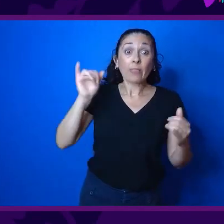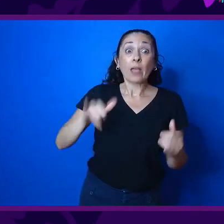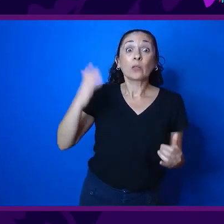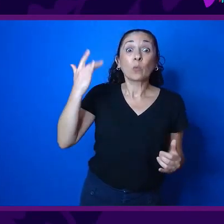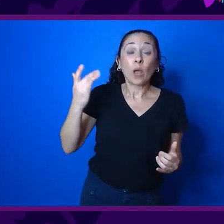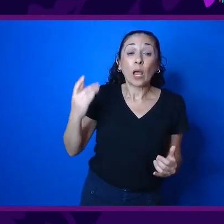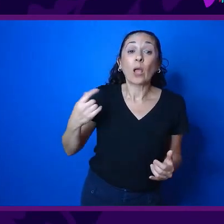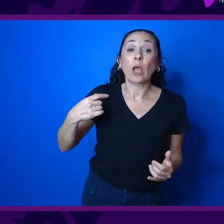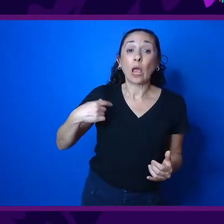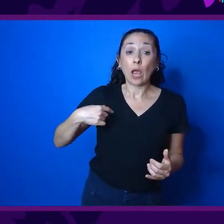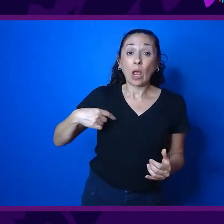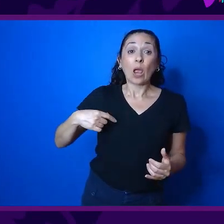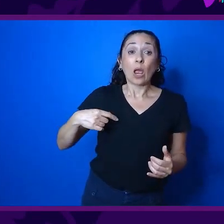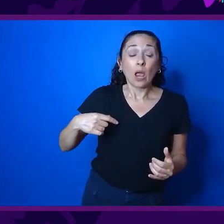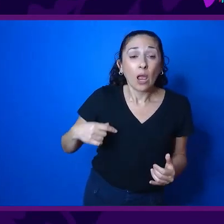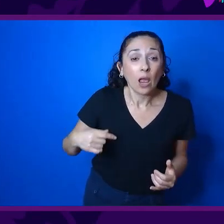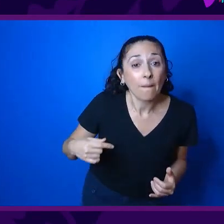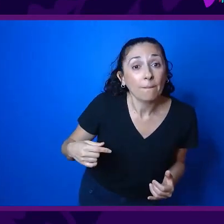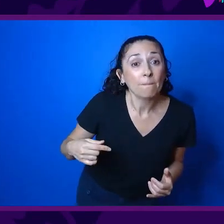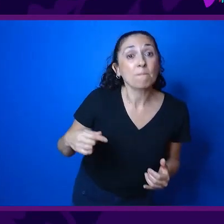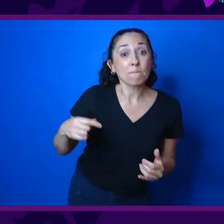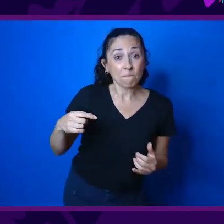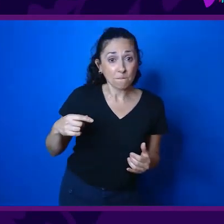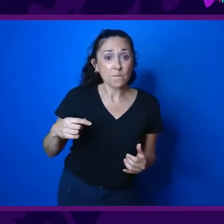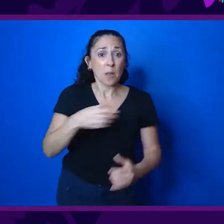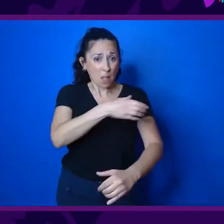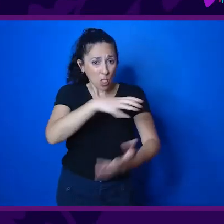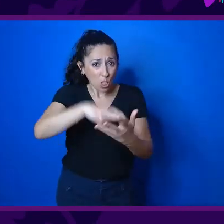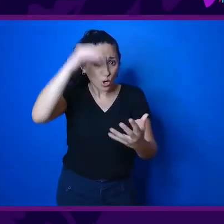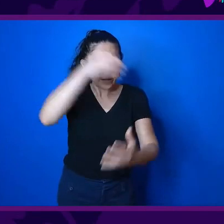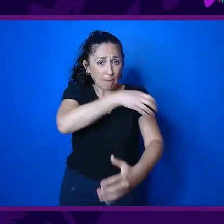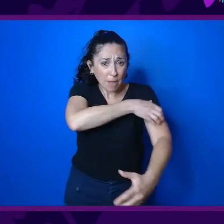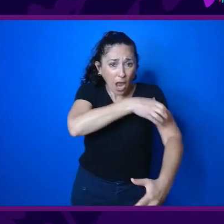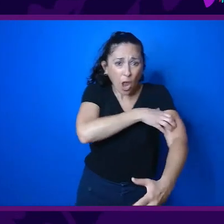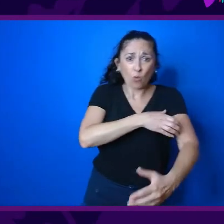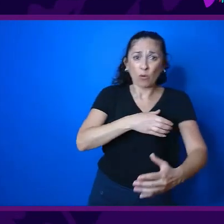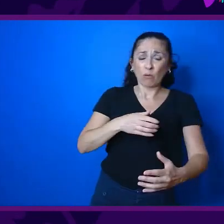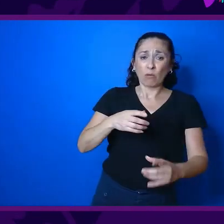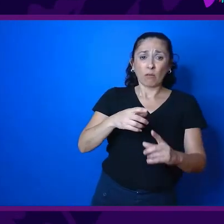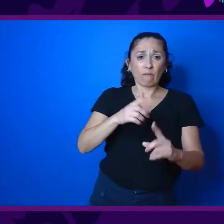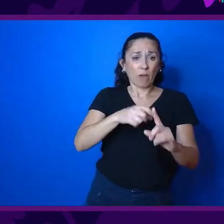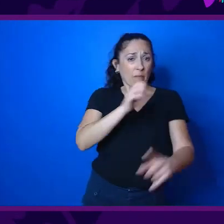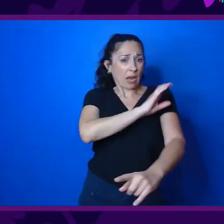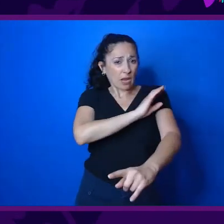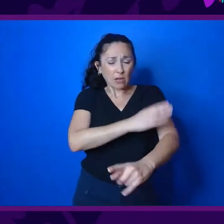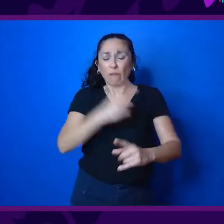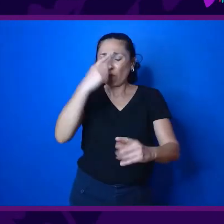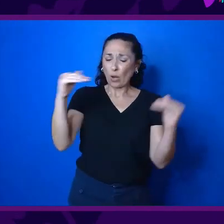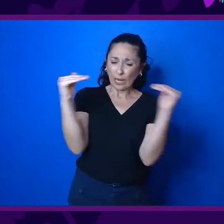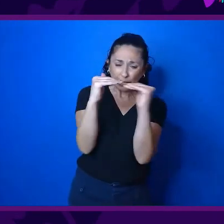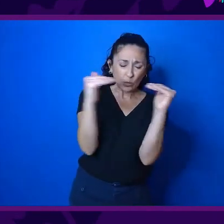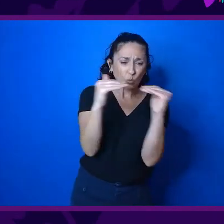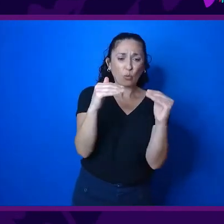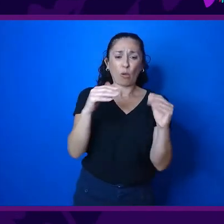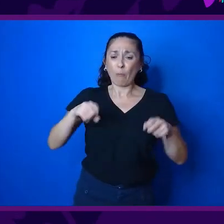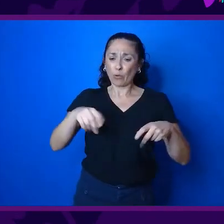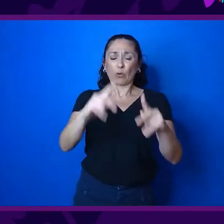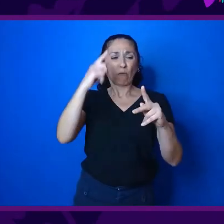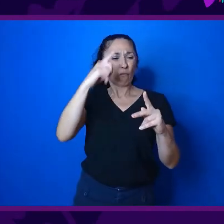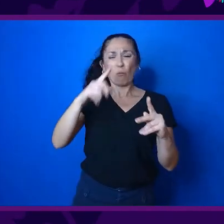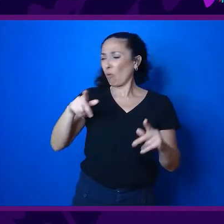gaps of access and leveraging the power of technology to create equitable opportunities for underrepresented communities of